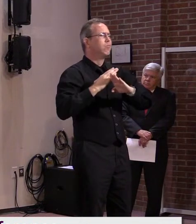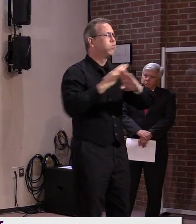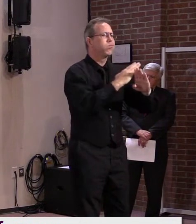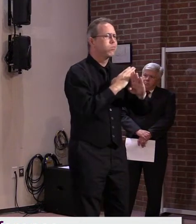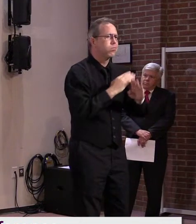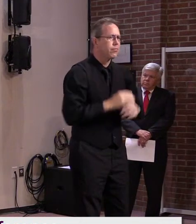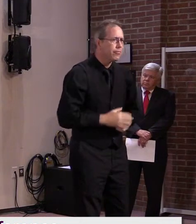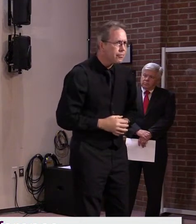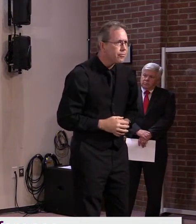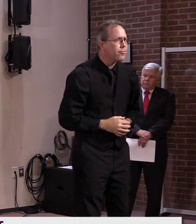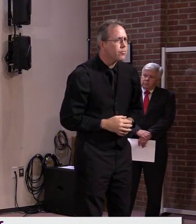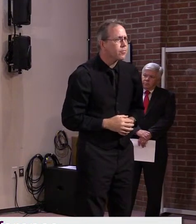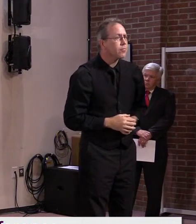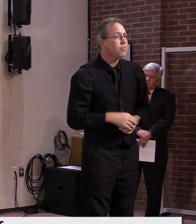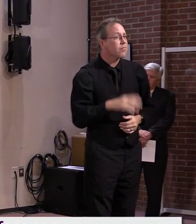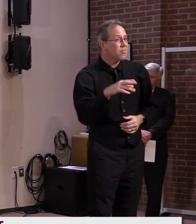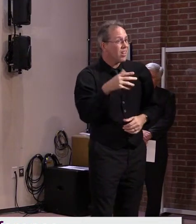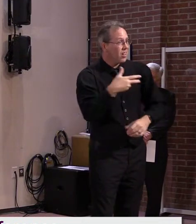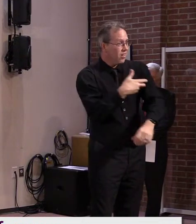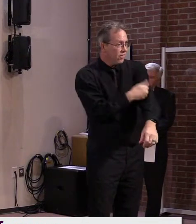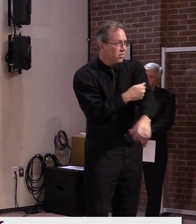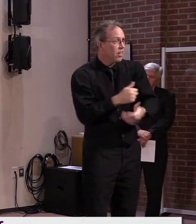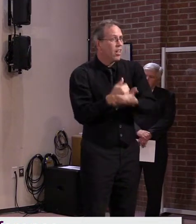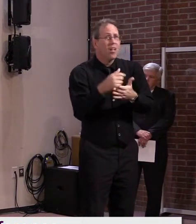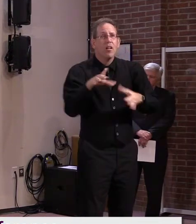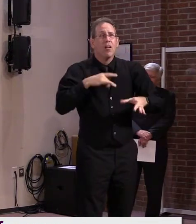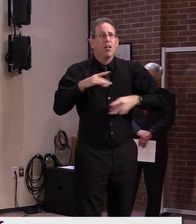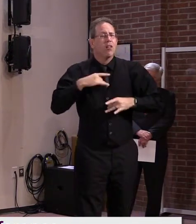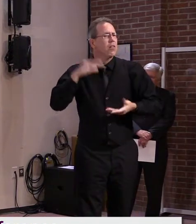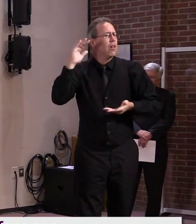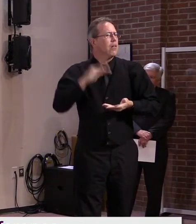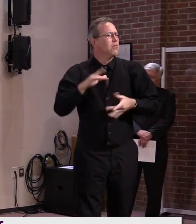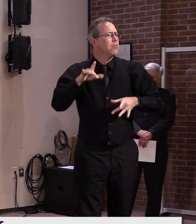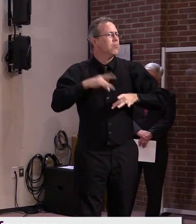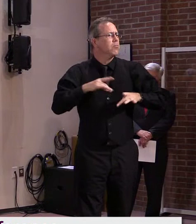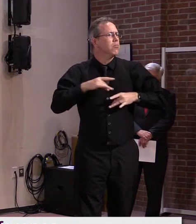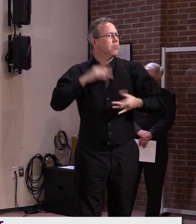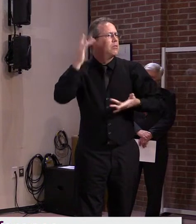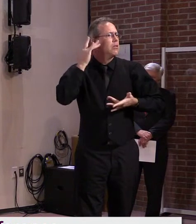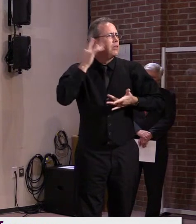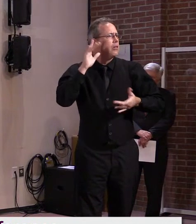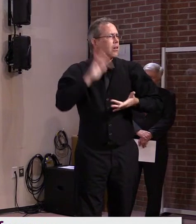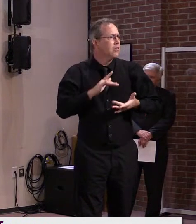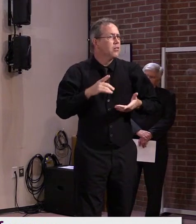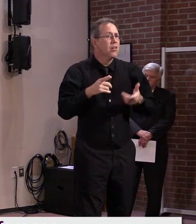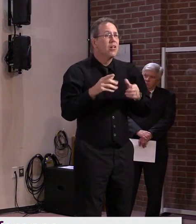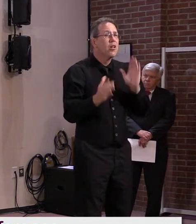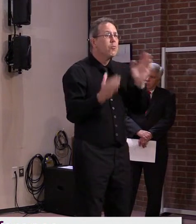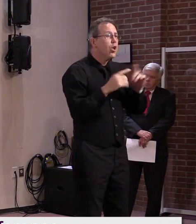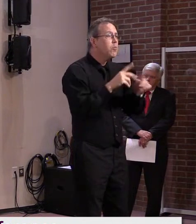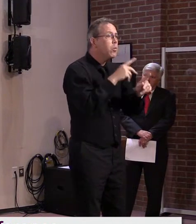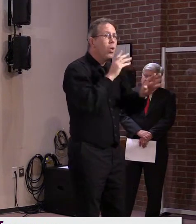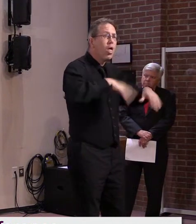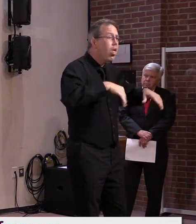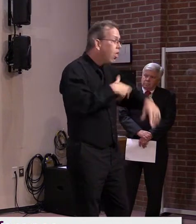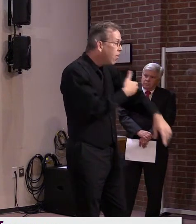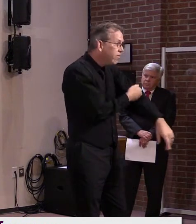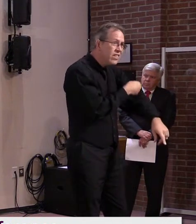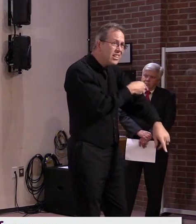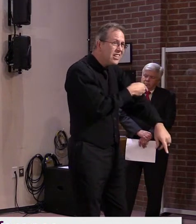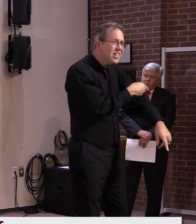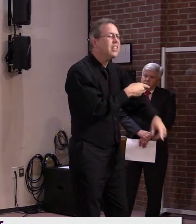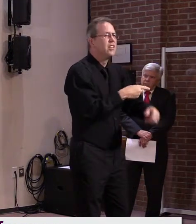vaccinated have been going down over the past few days, but cases continue to go up among the